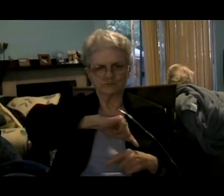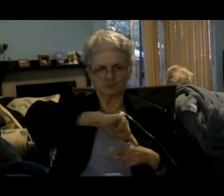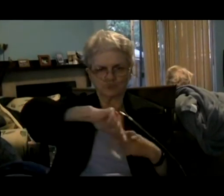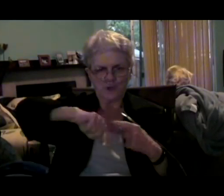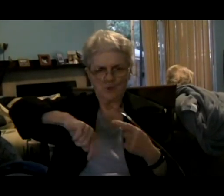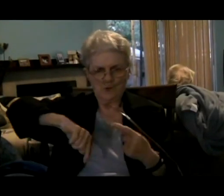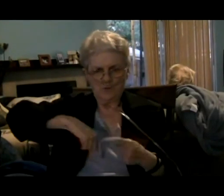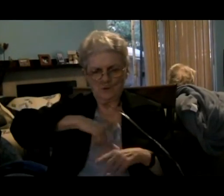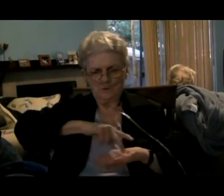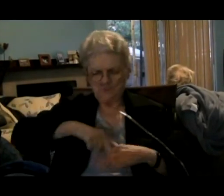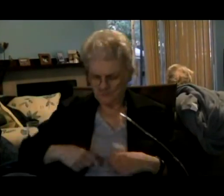her.